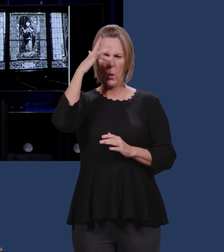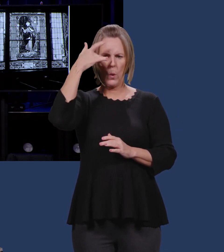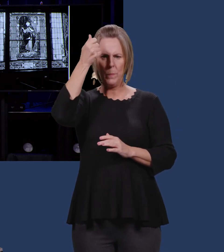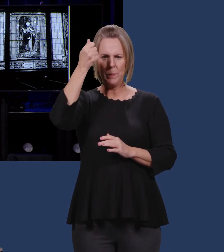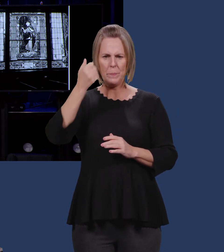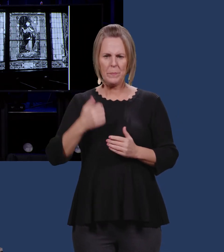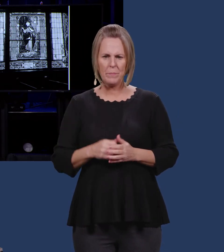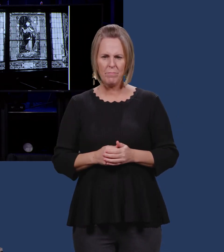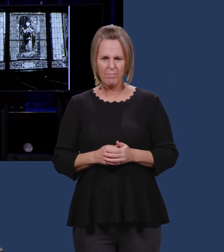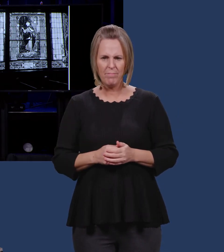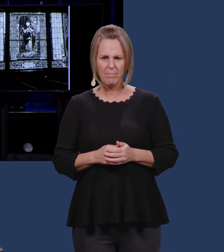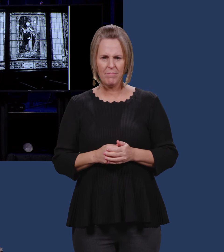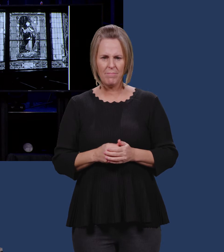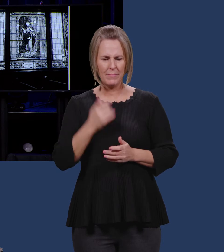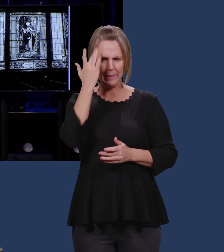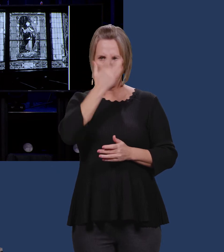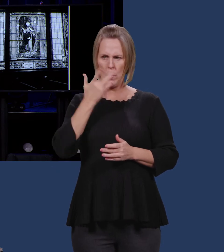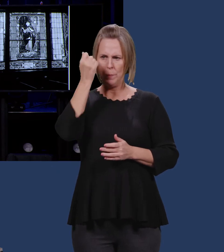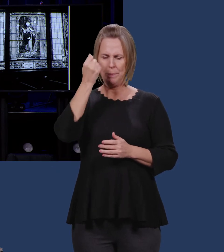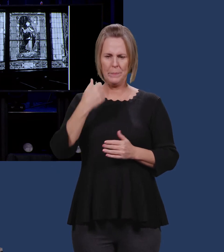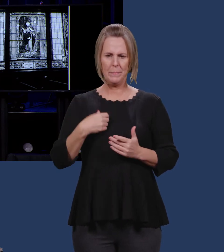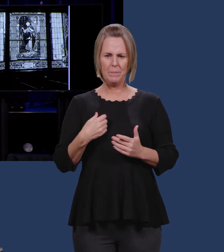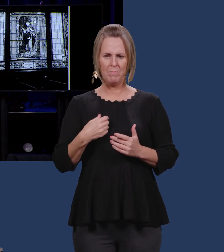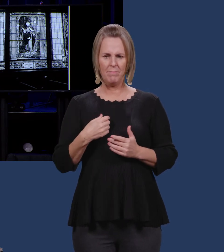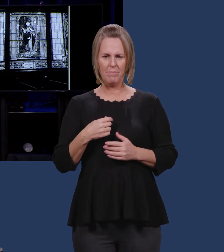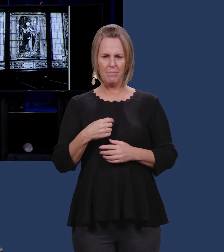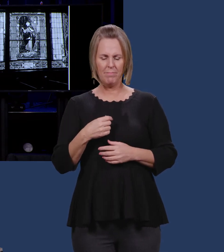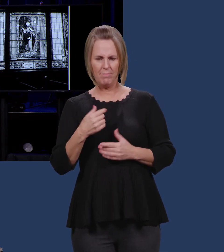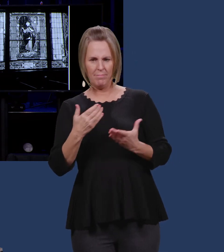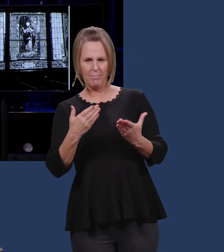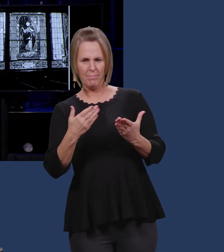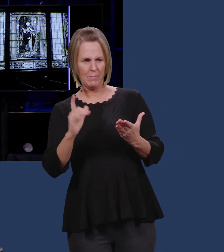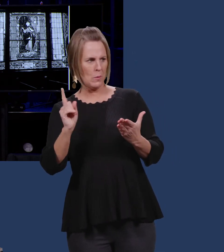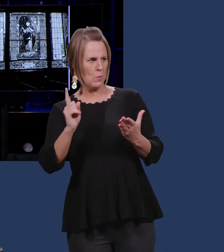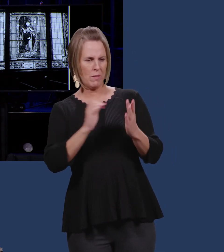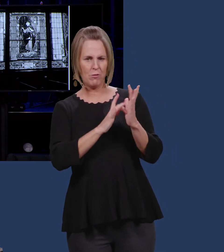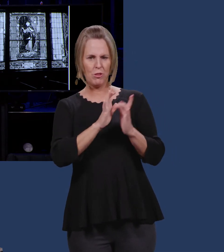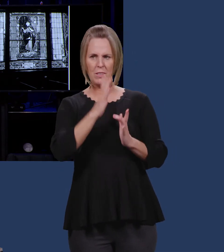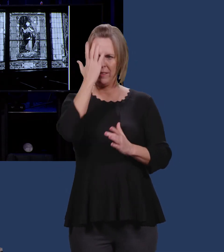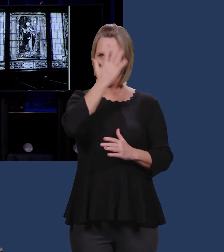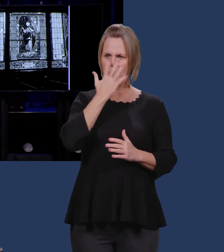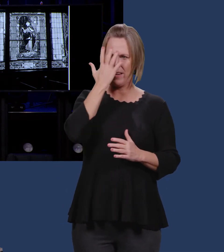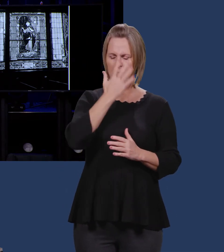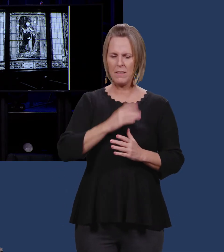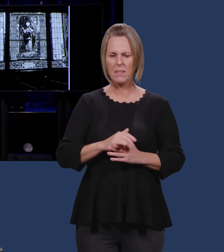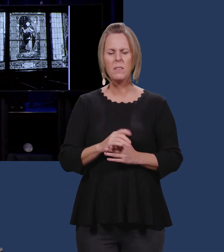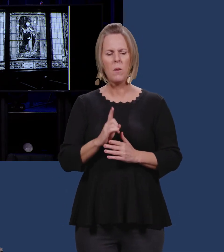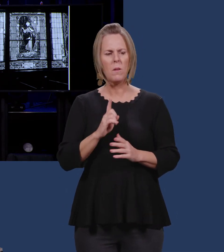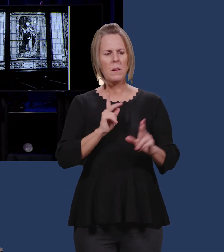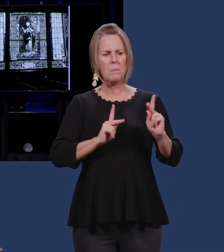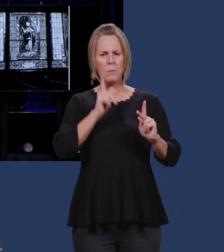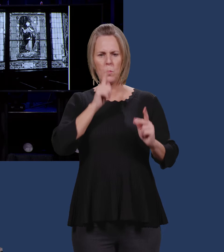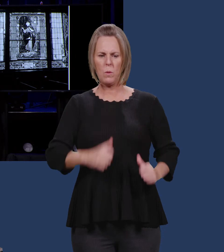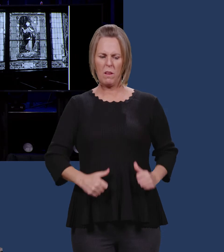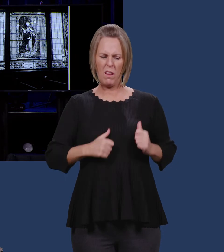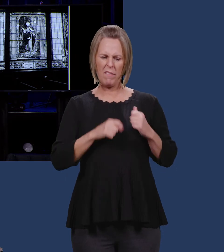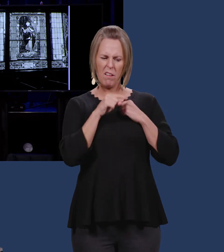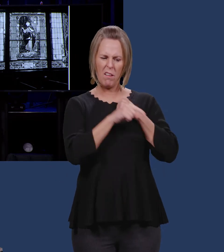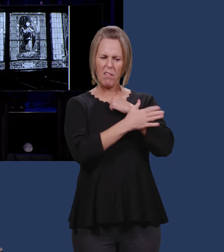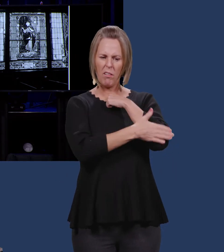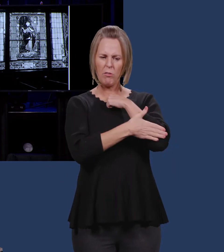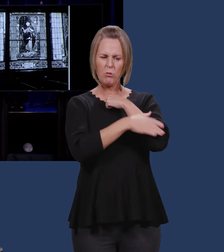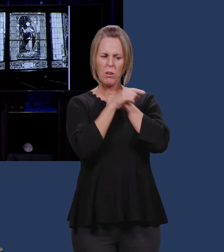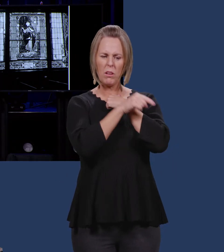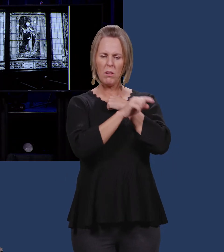that was damaged was the face of Jesus. In Wales, a group of people heard about this, including a man